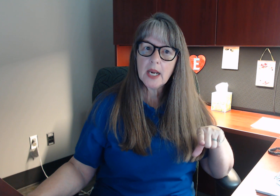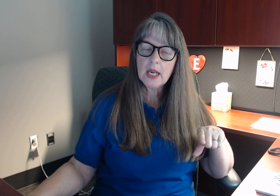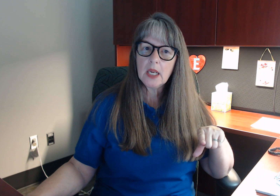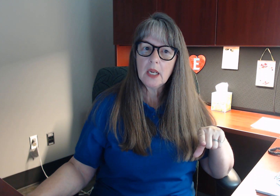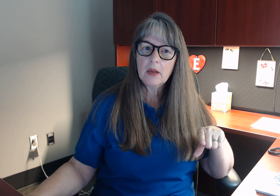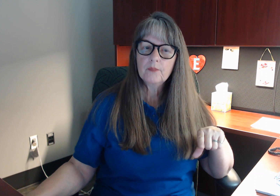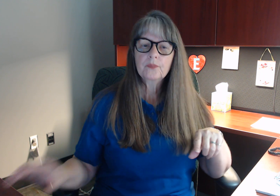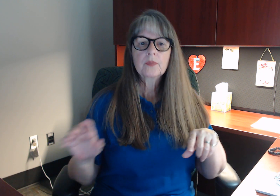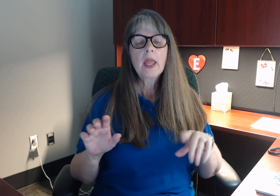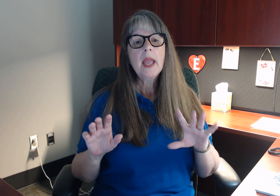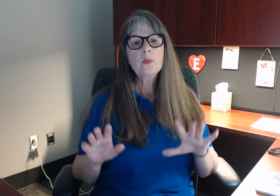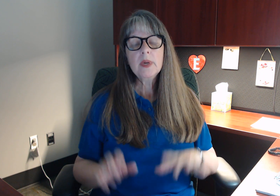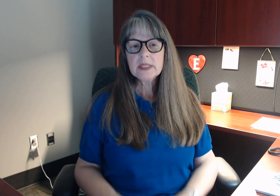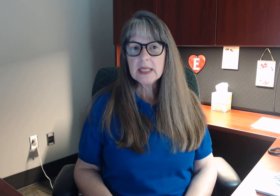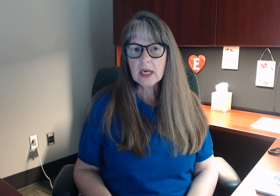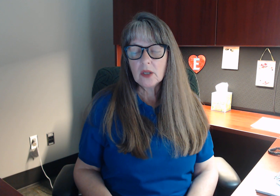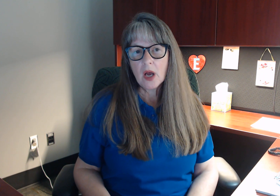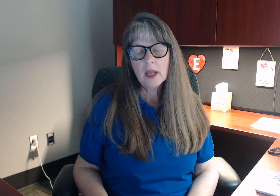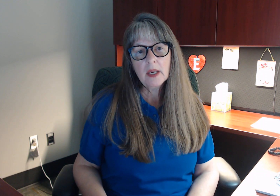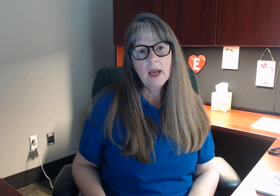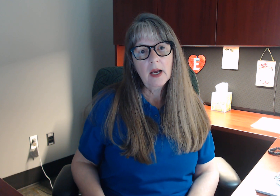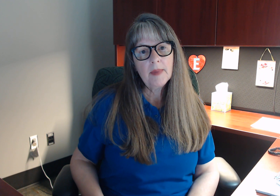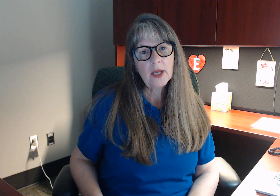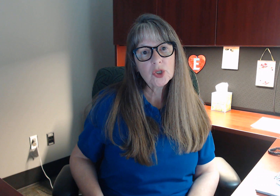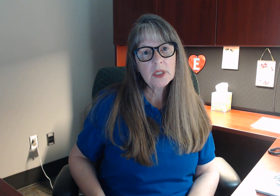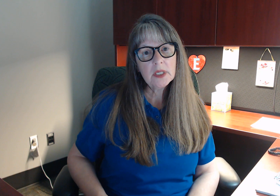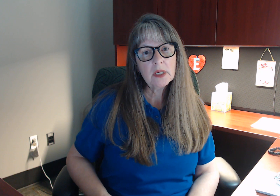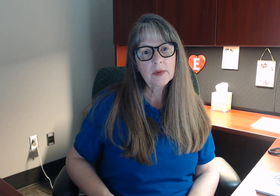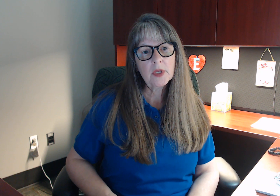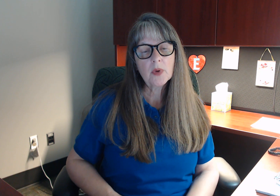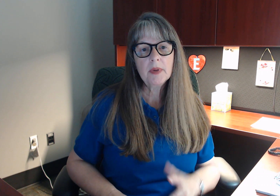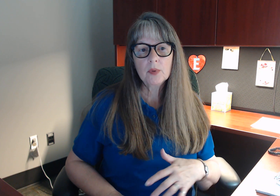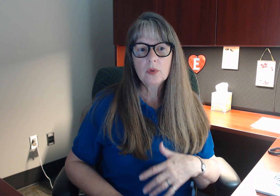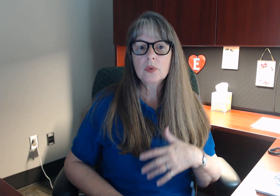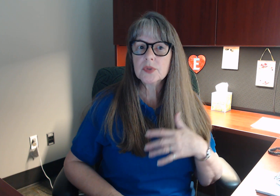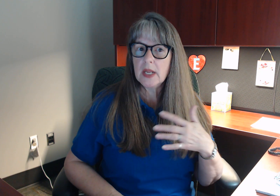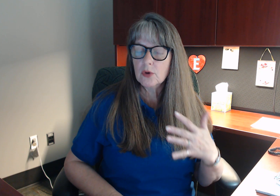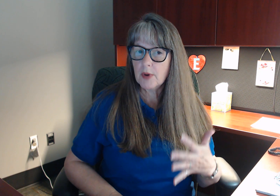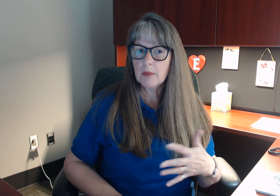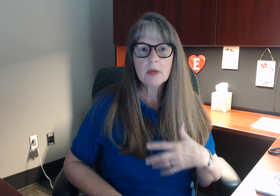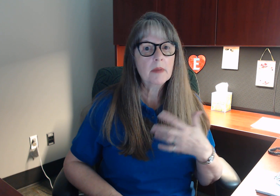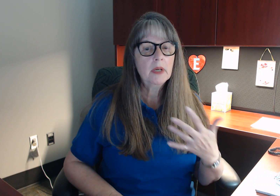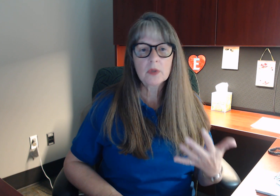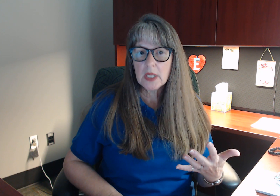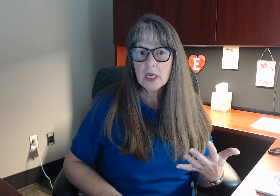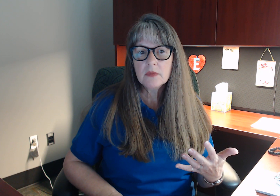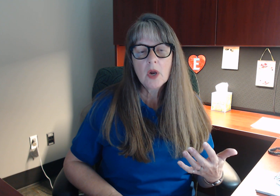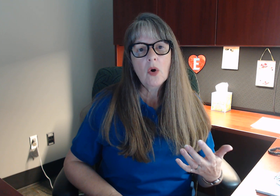society. And we see that a lot, actually. And that's why people will stay in their apartment, maybe never leave.